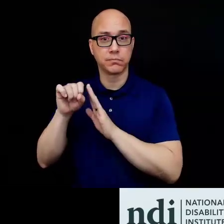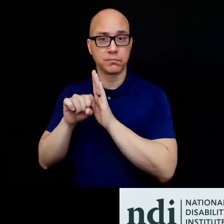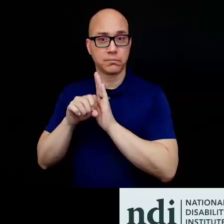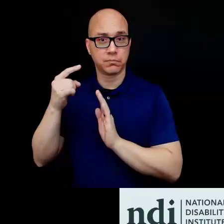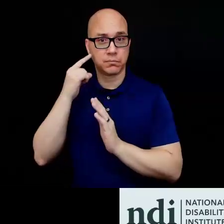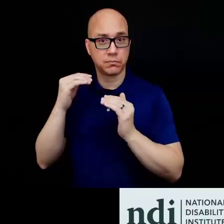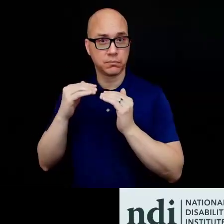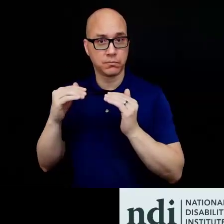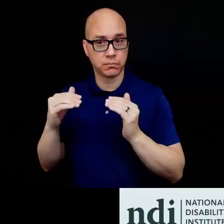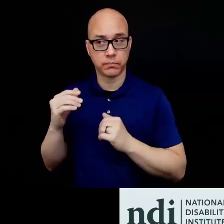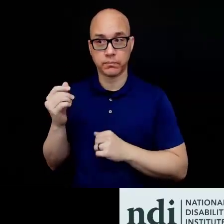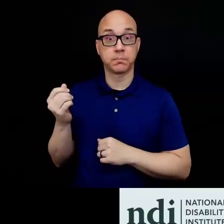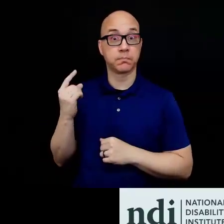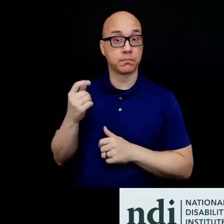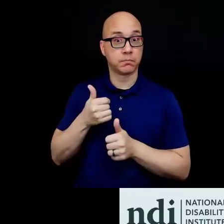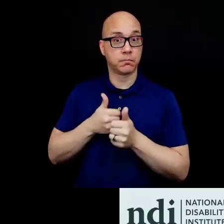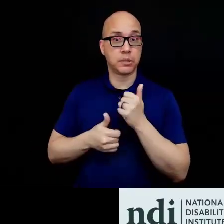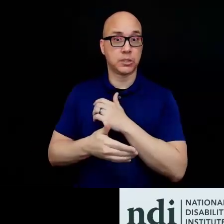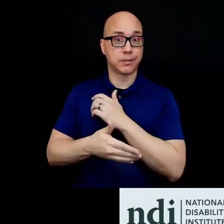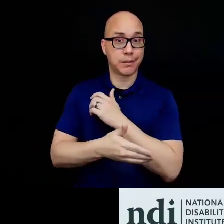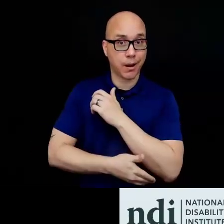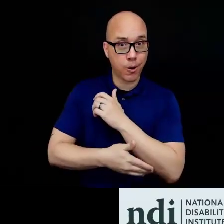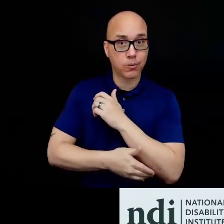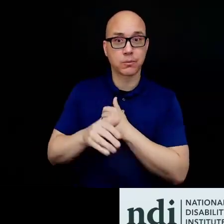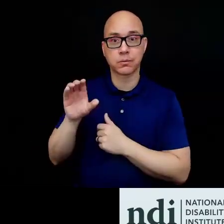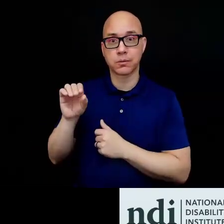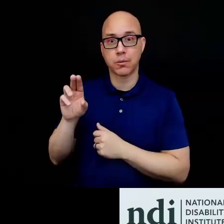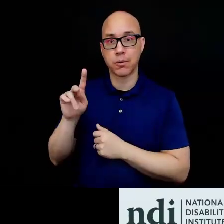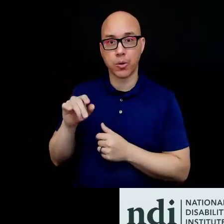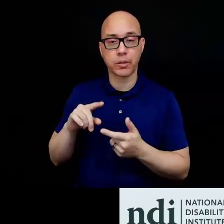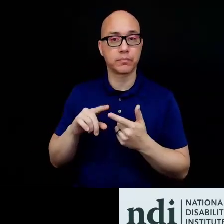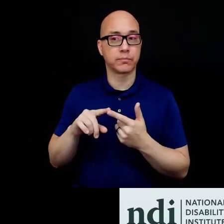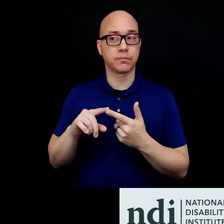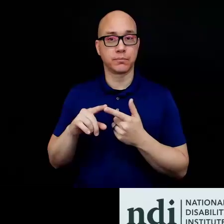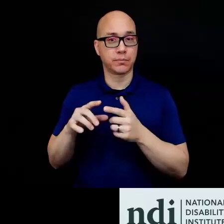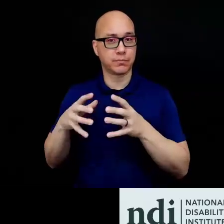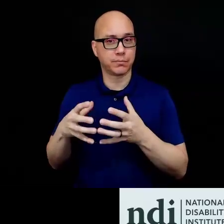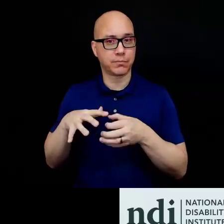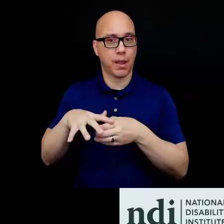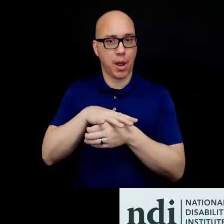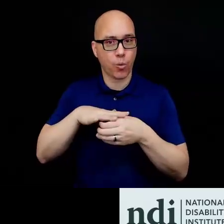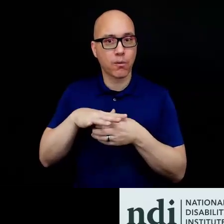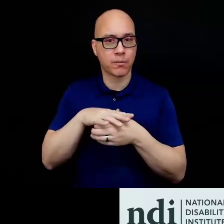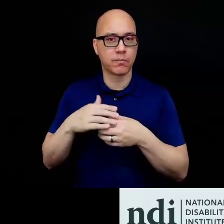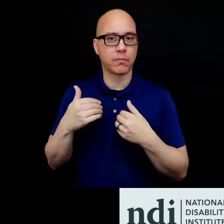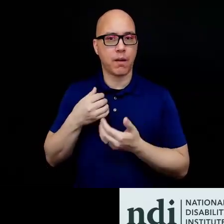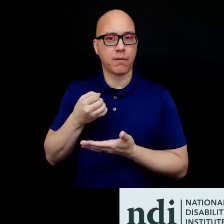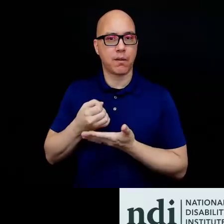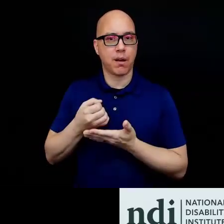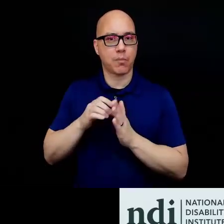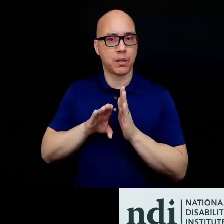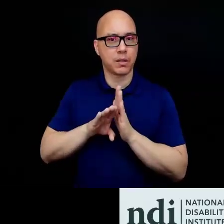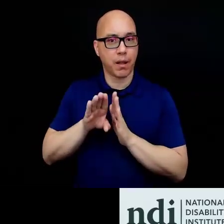in every county or jurisdiction or city, town, there is an economic development or corporation.